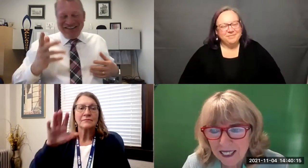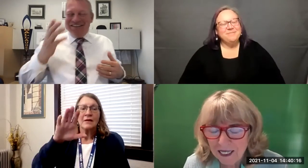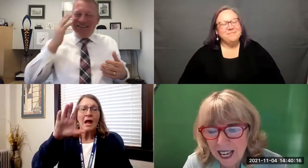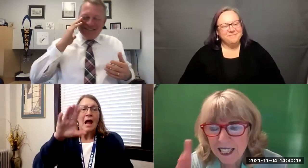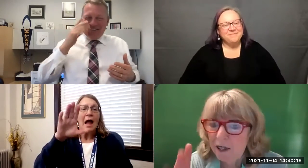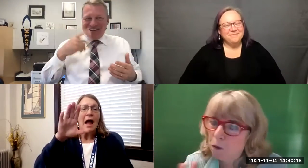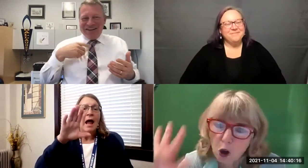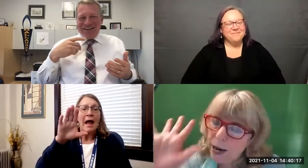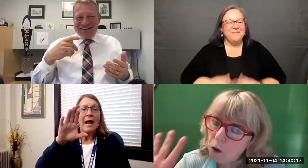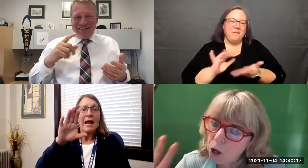That's it. Great group.